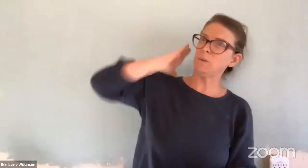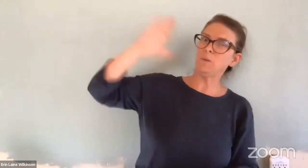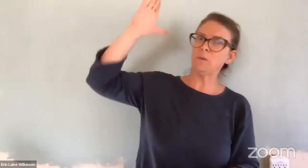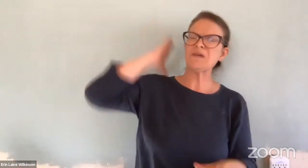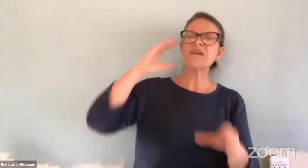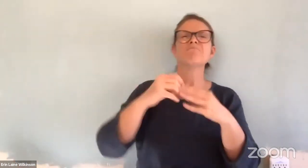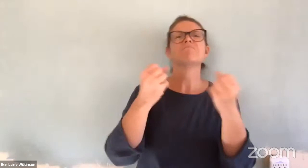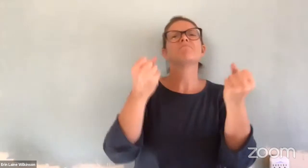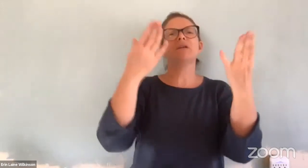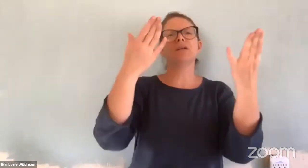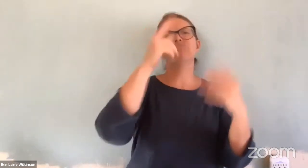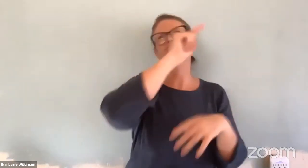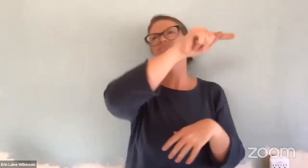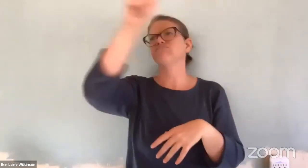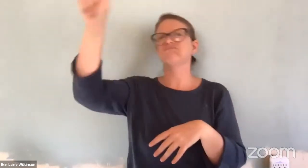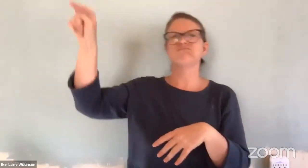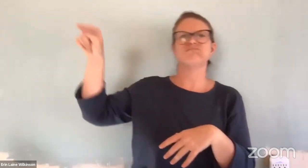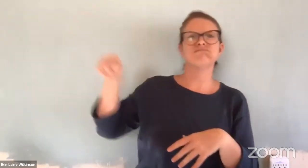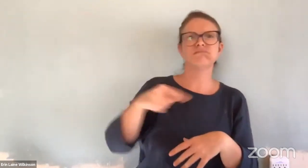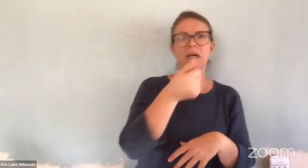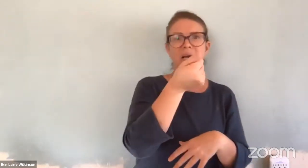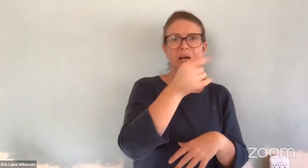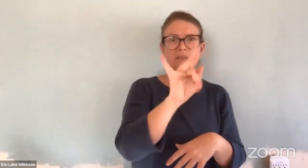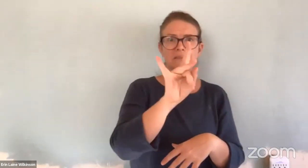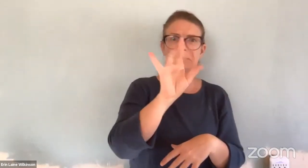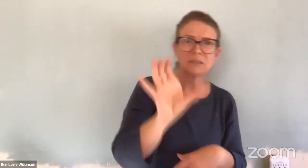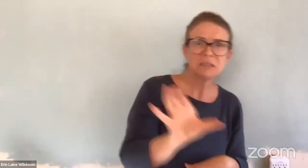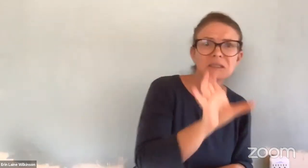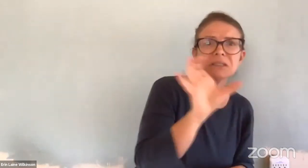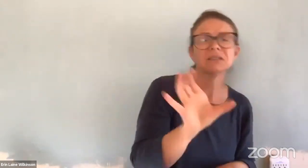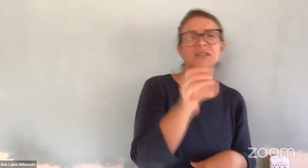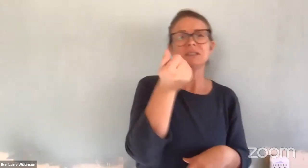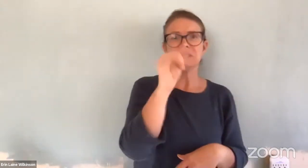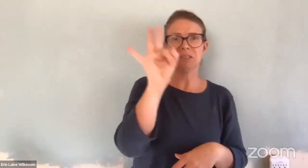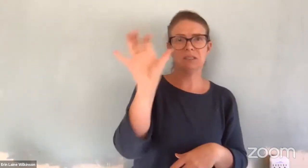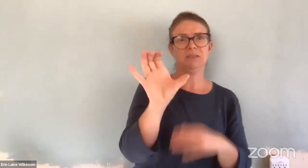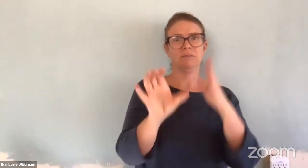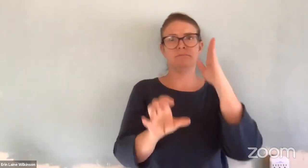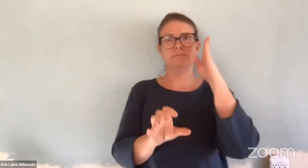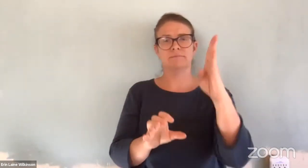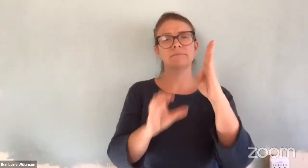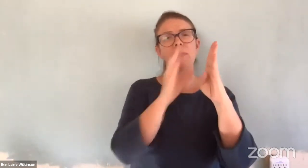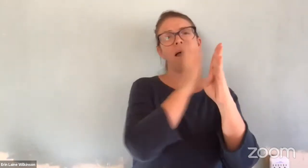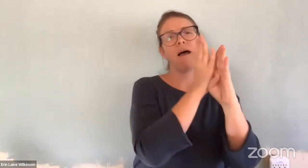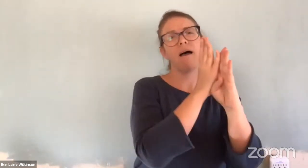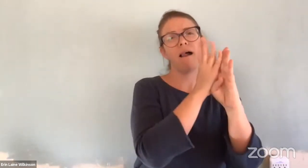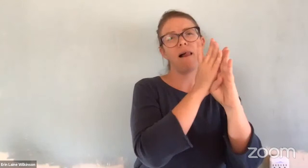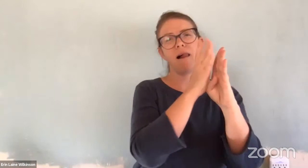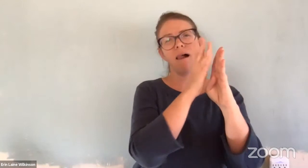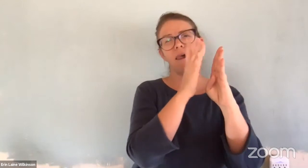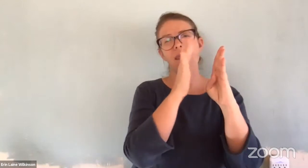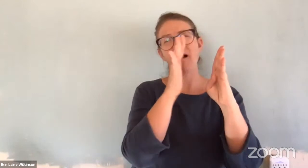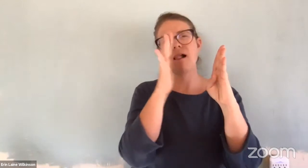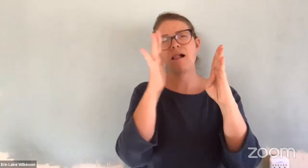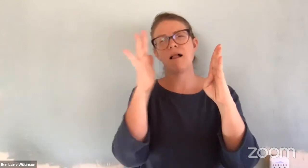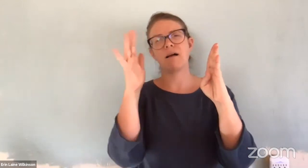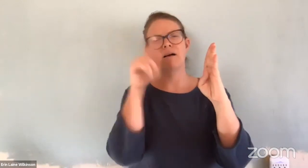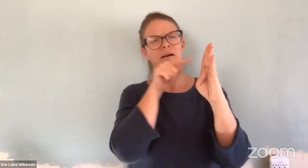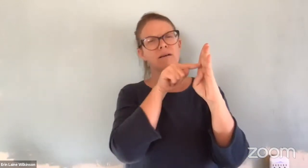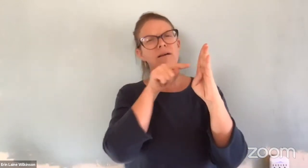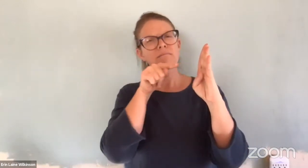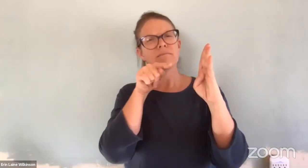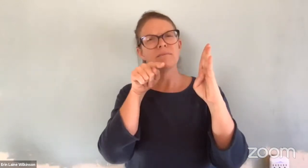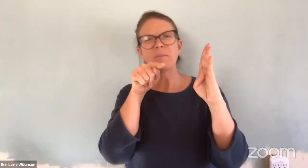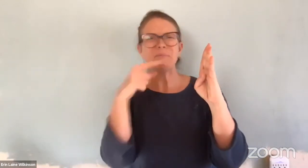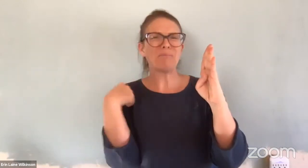So talking again about schools for the deaf having been established 200 years ago, where it was in the 1800s, 1900s, and for